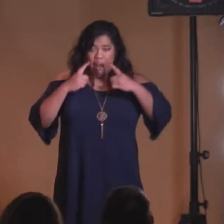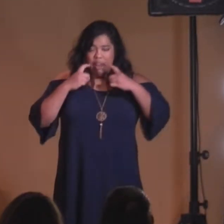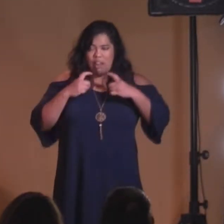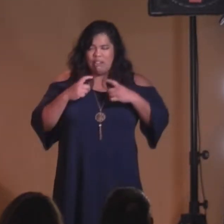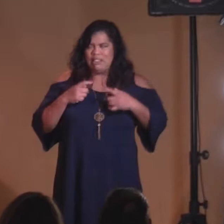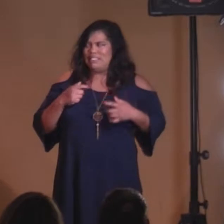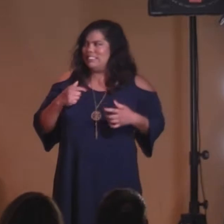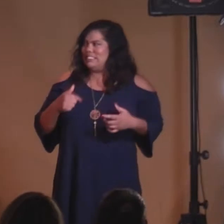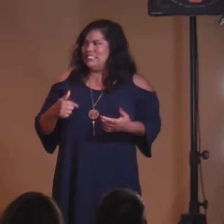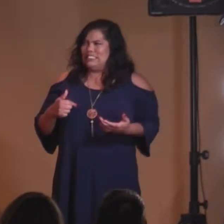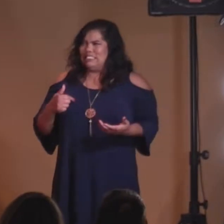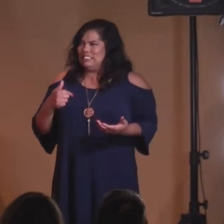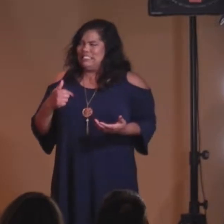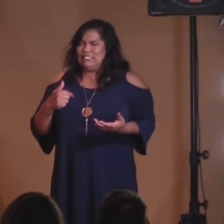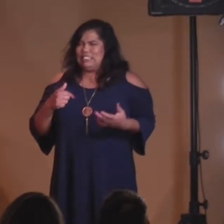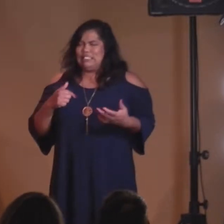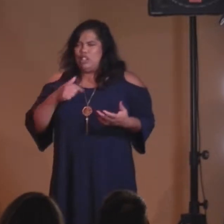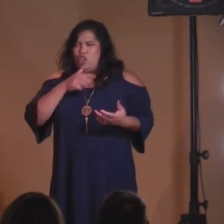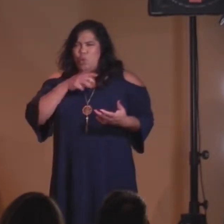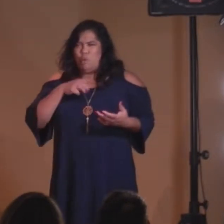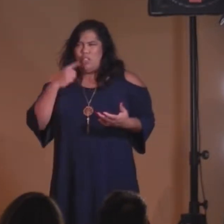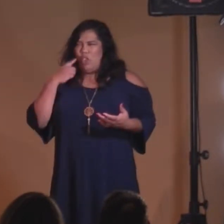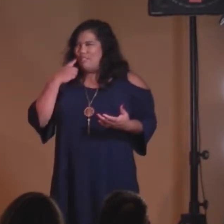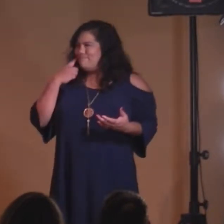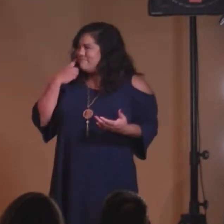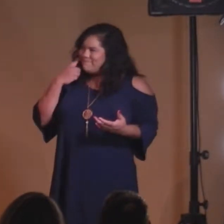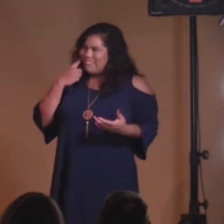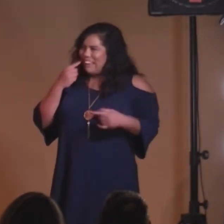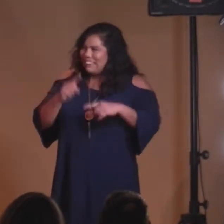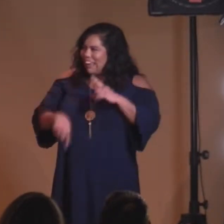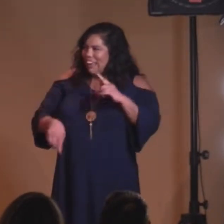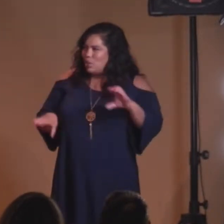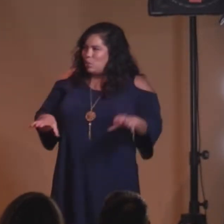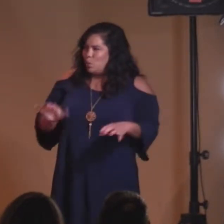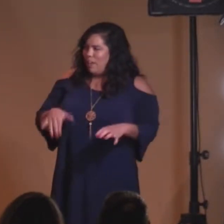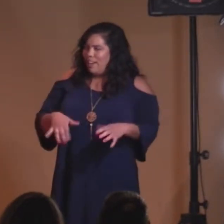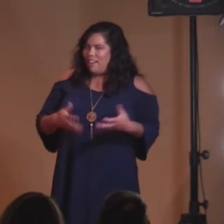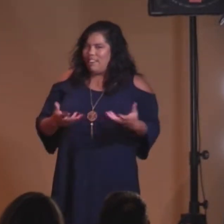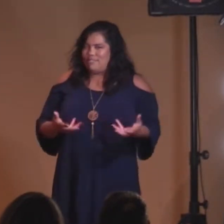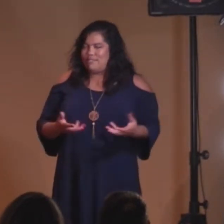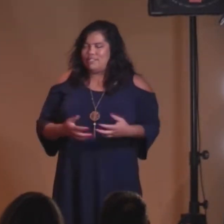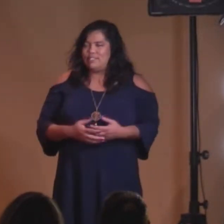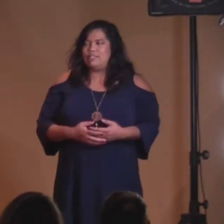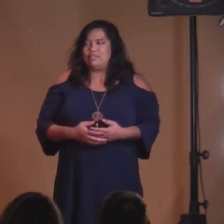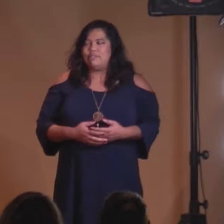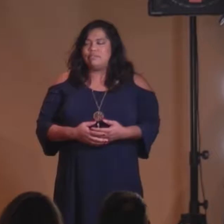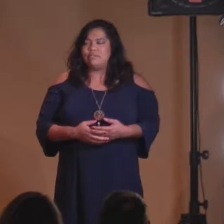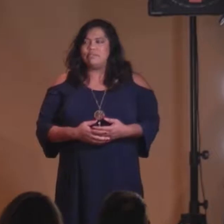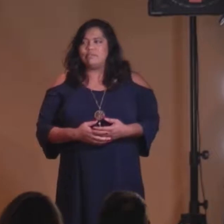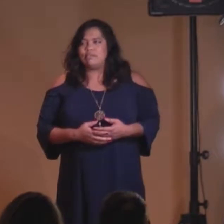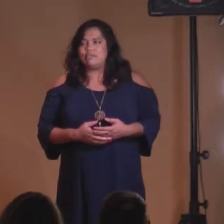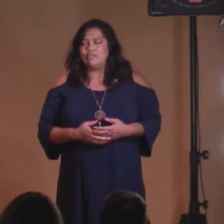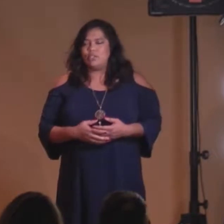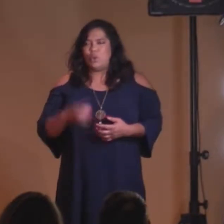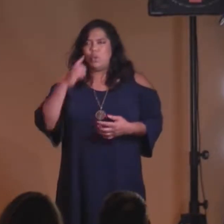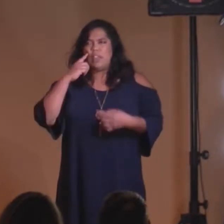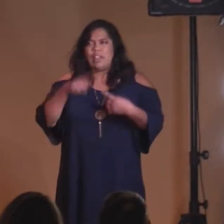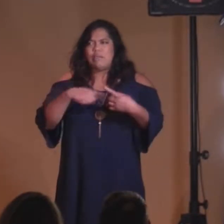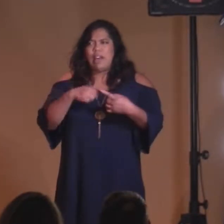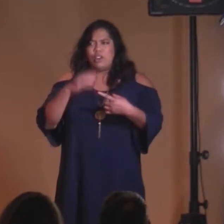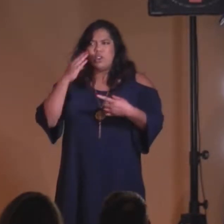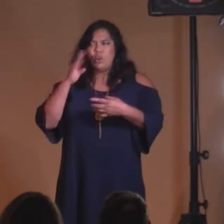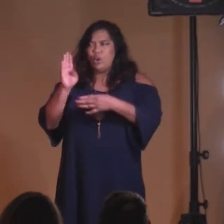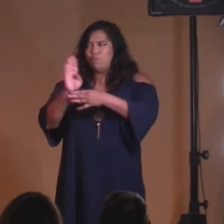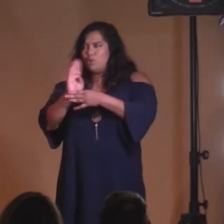doesn't resonate. Like, no, I can't do that. So let's think about how much film and